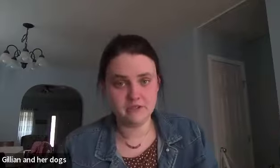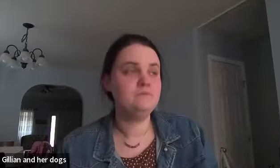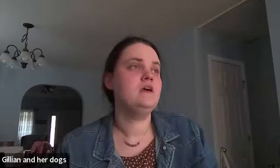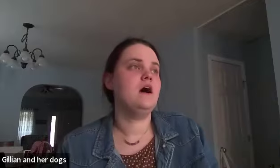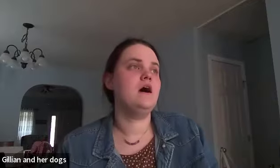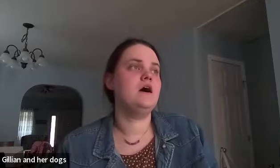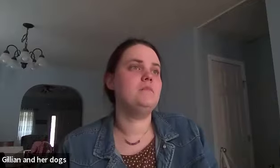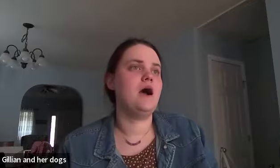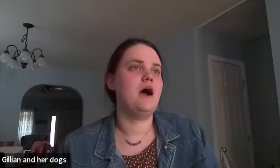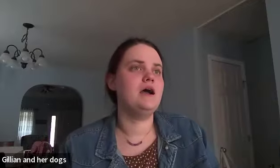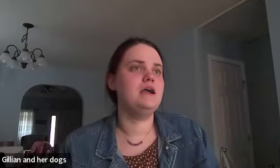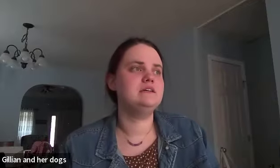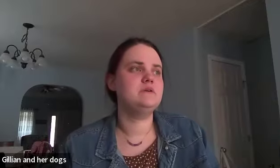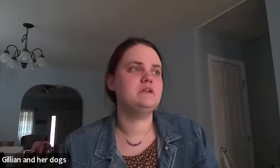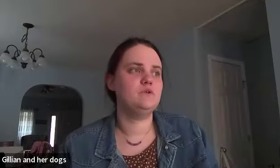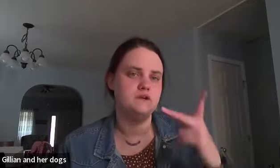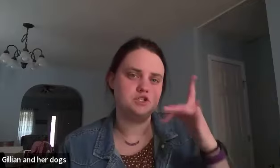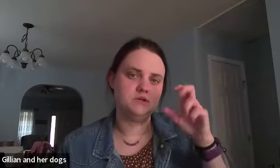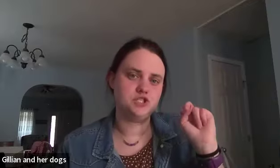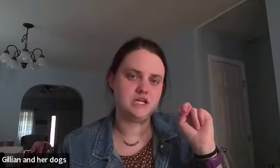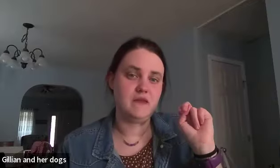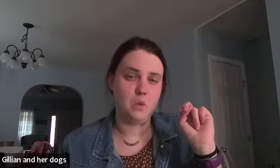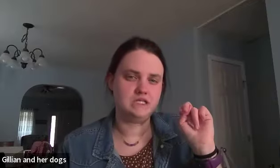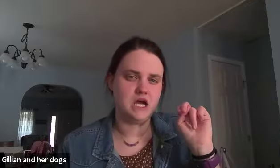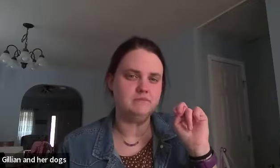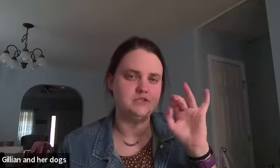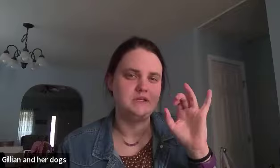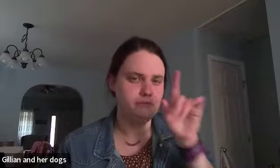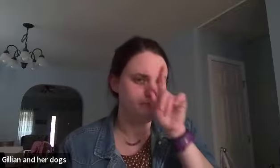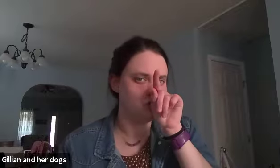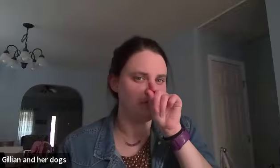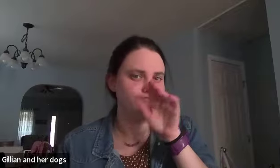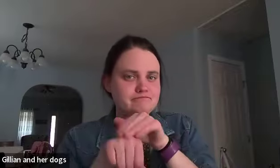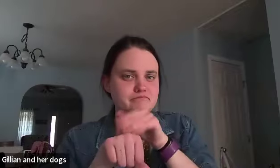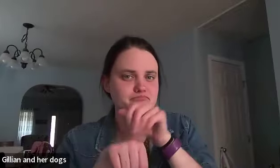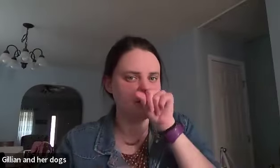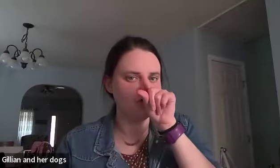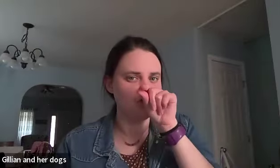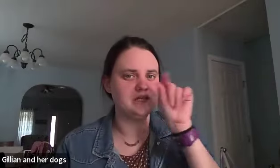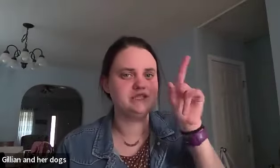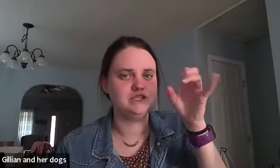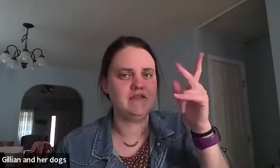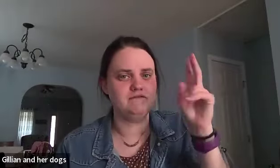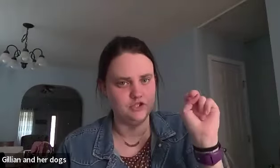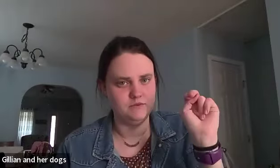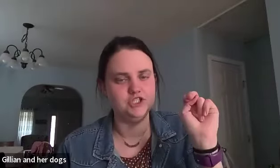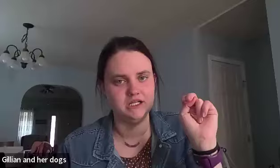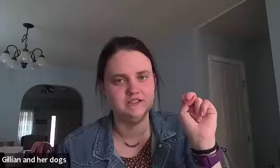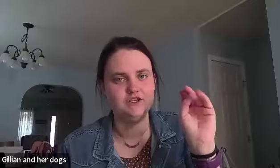Alabama. I typically would fingerspell chicken that one time, just be like chicken, pet chicken, and then fingerspell chicken. So